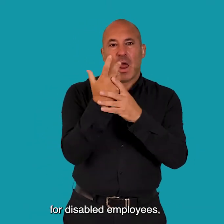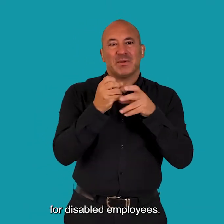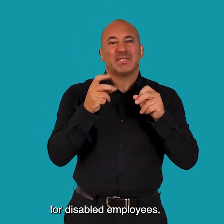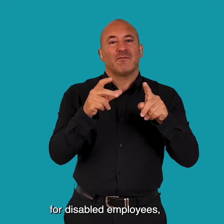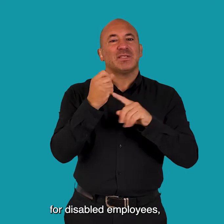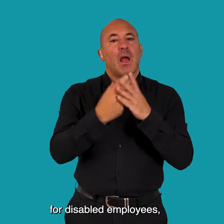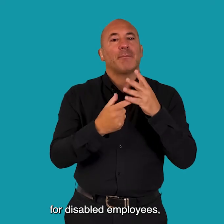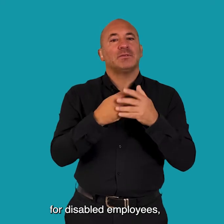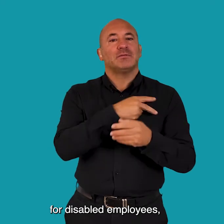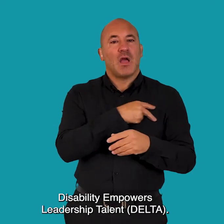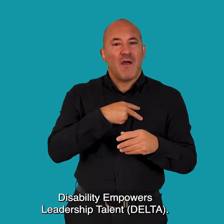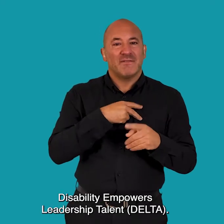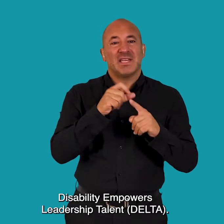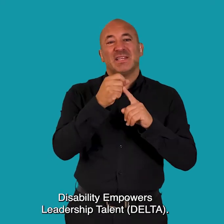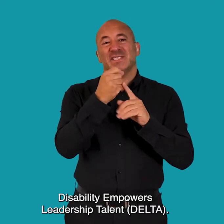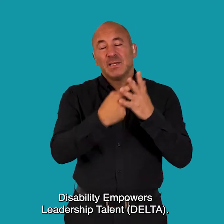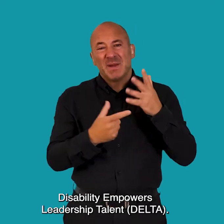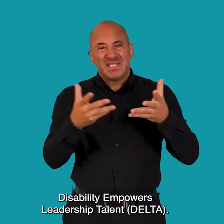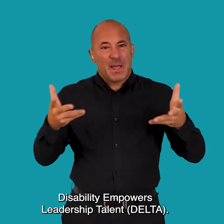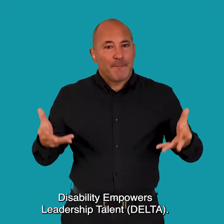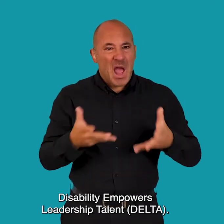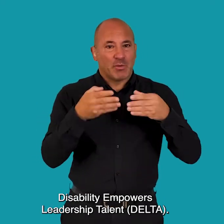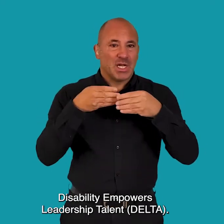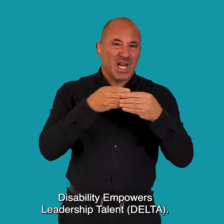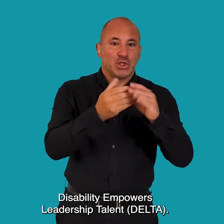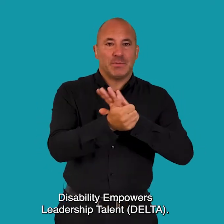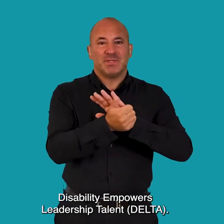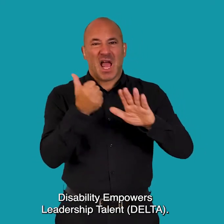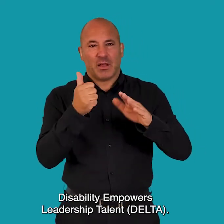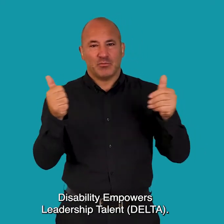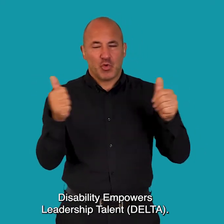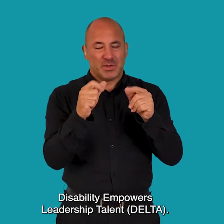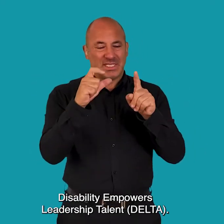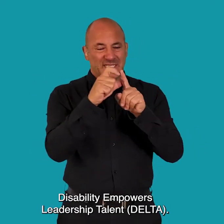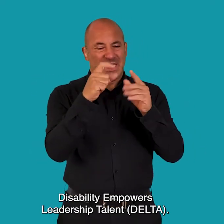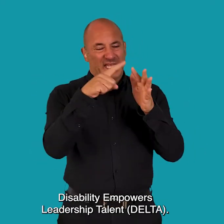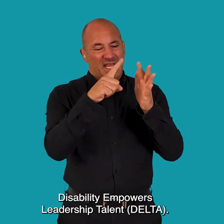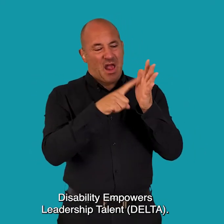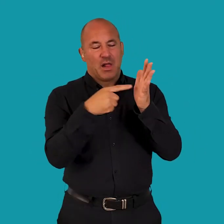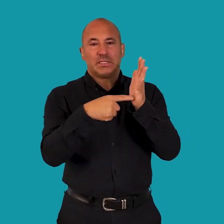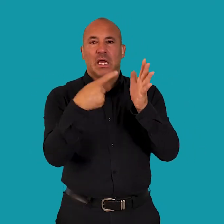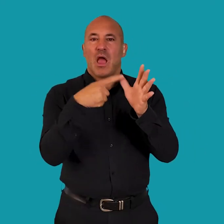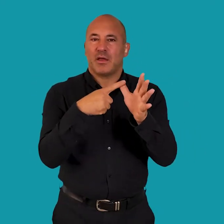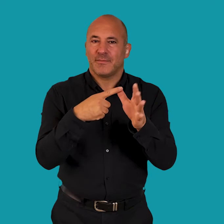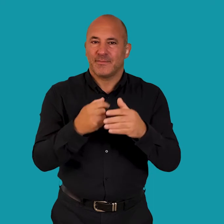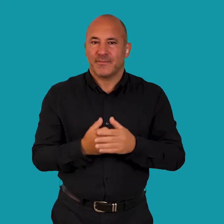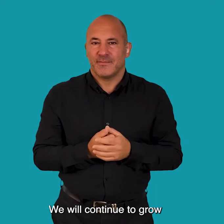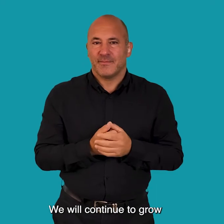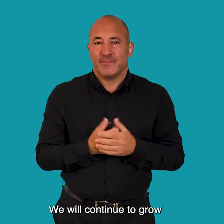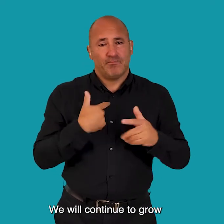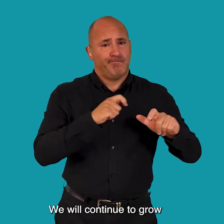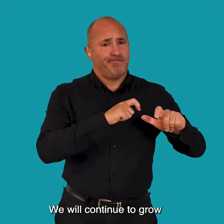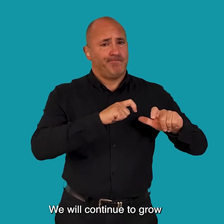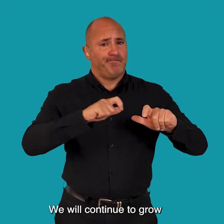disabled employees, Disability Empowers Leadership Talent, DELTA. We will continue to grow